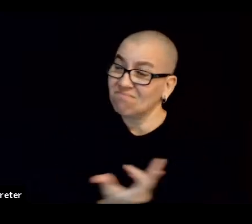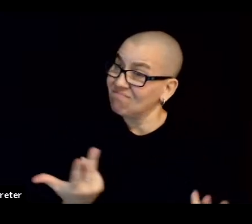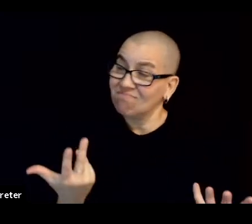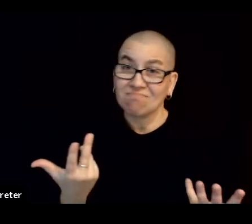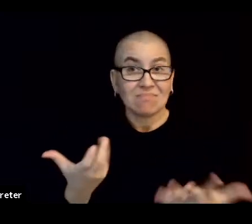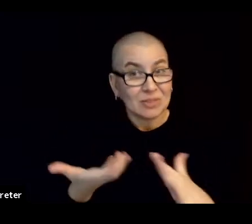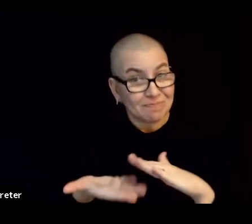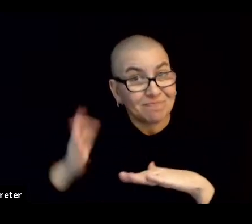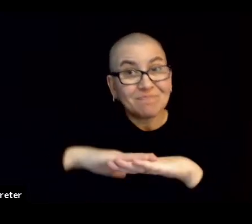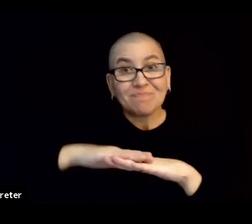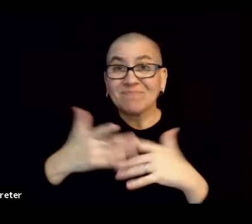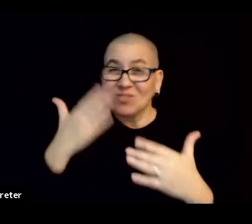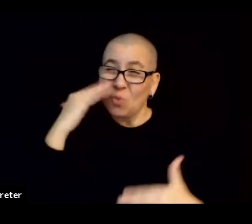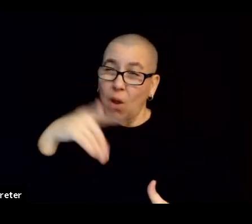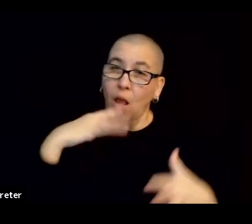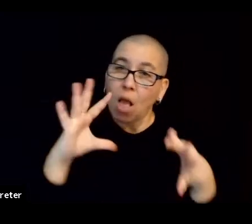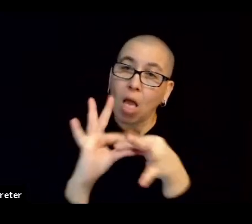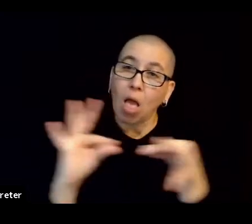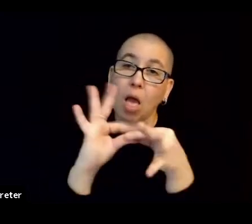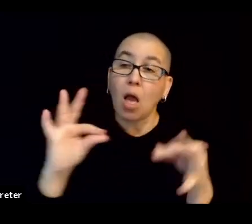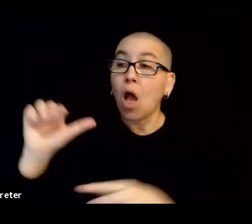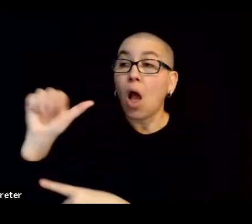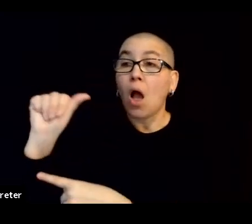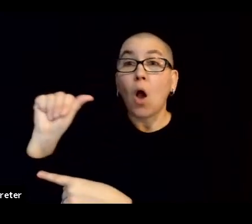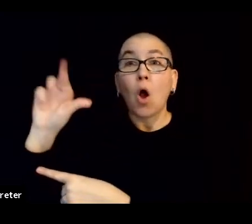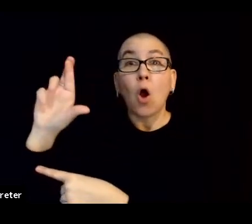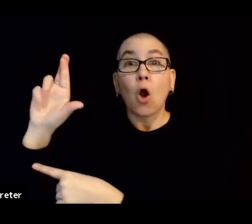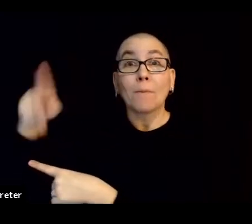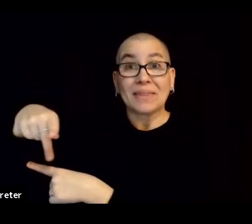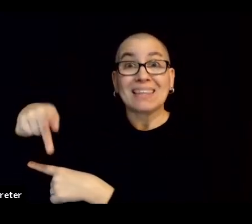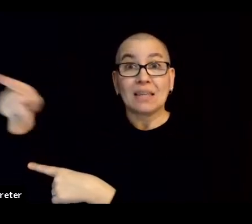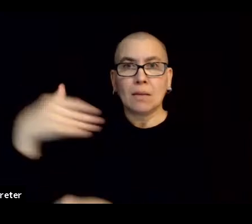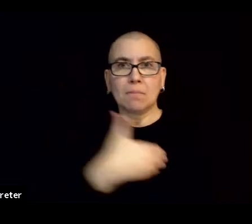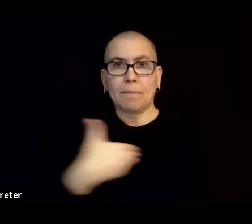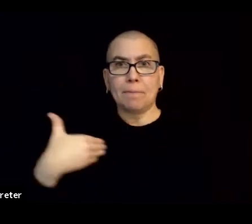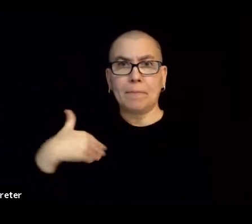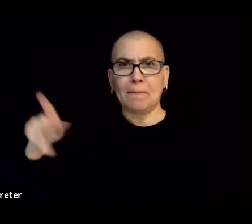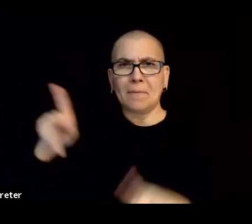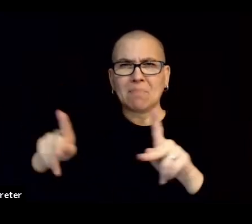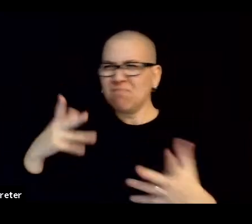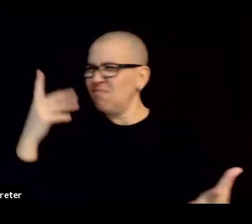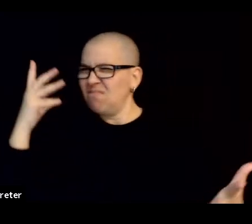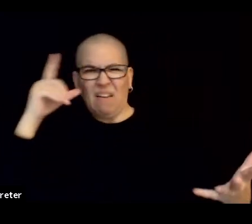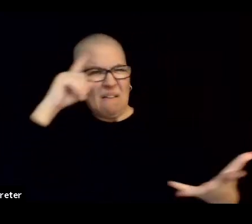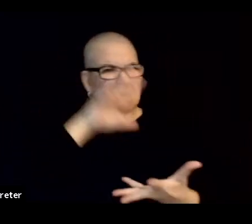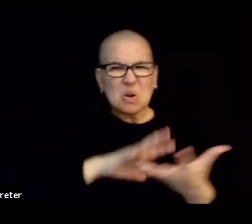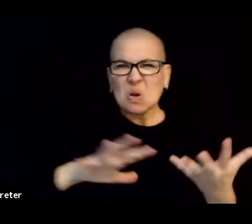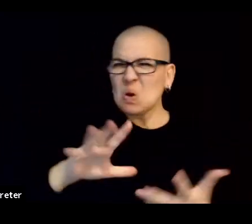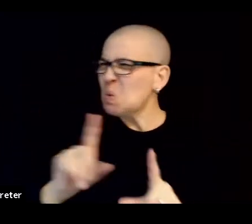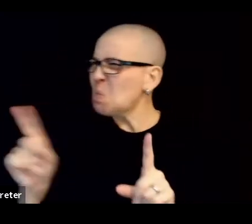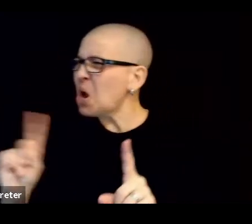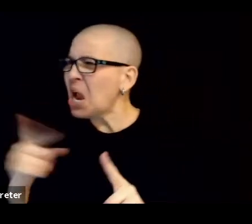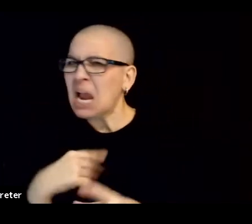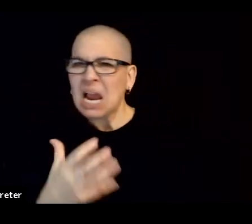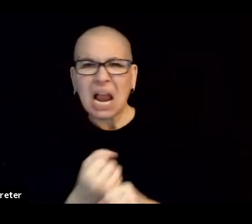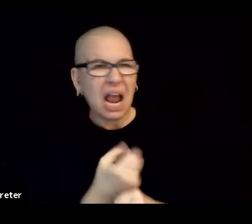are confused about when and where to get a vaccine and don't know where to go to get clear and accurate